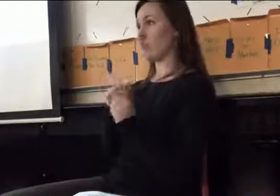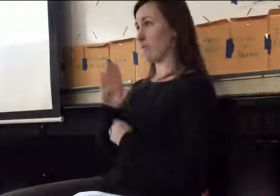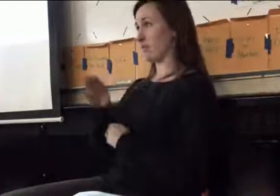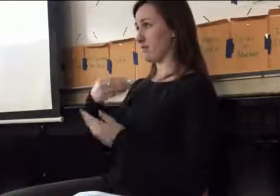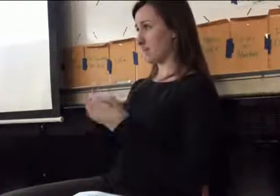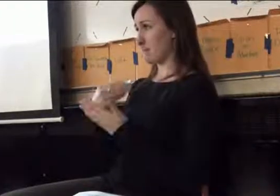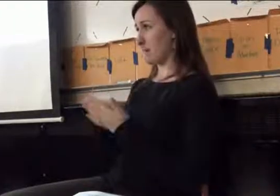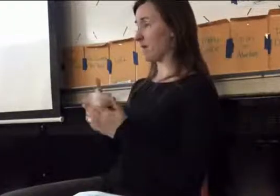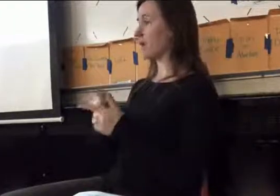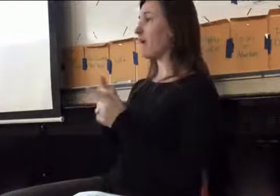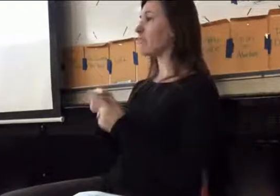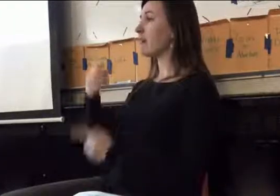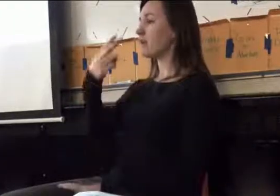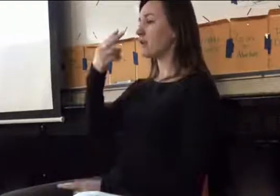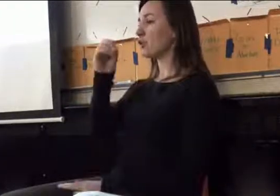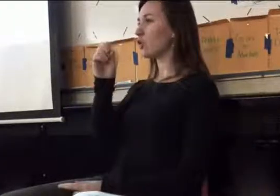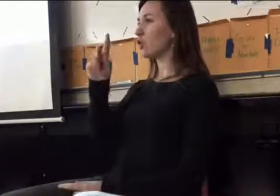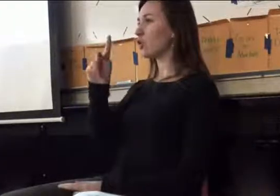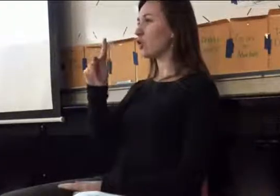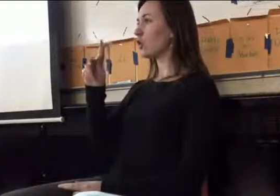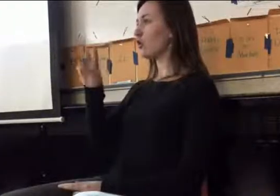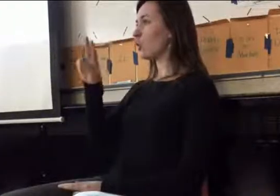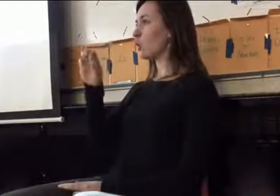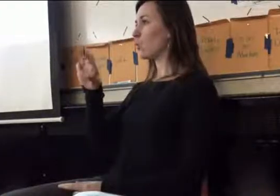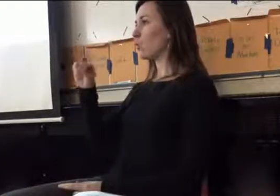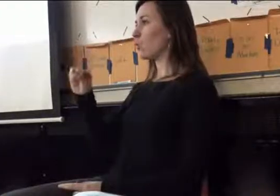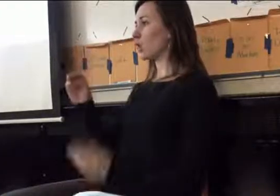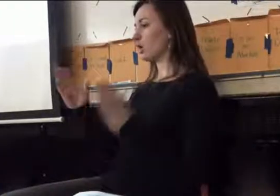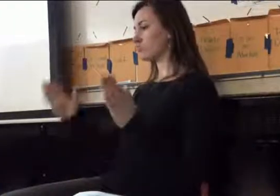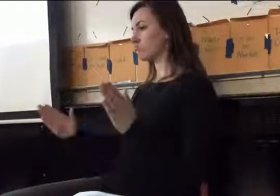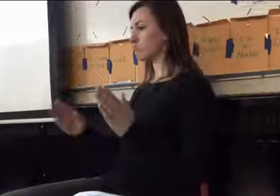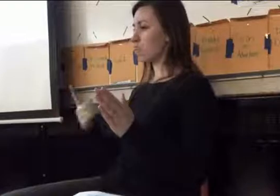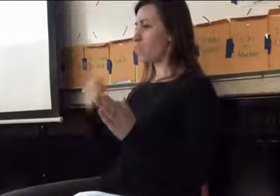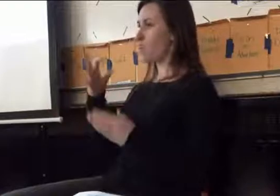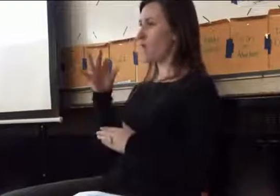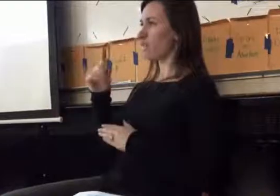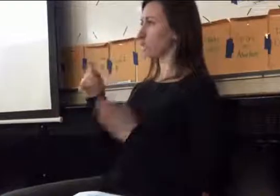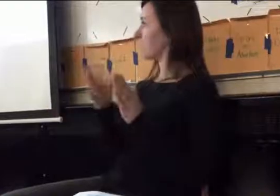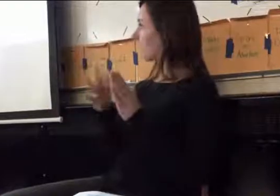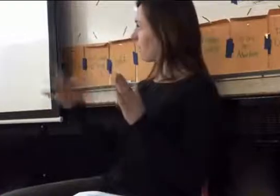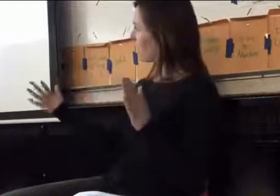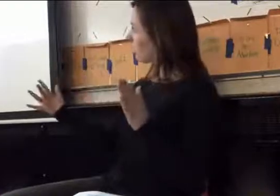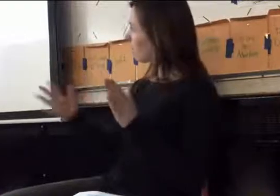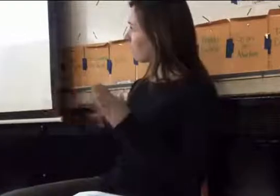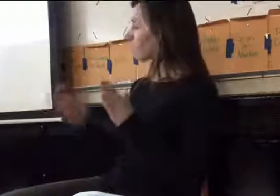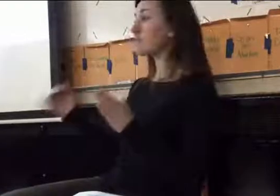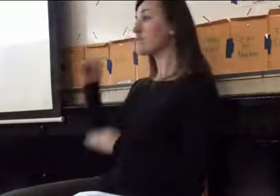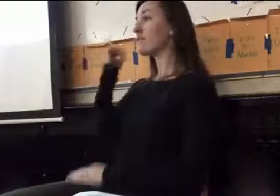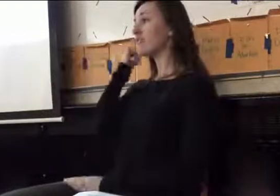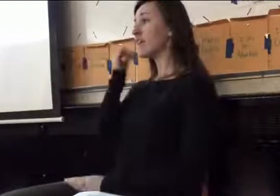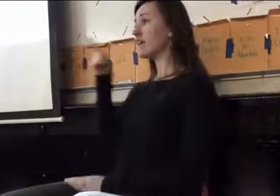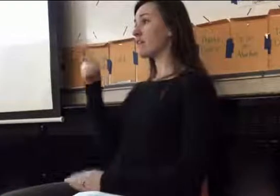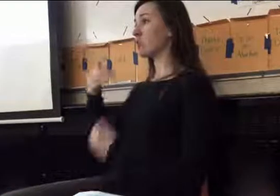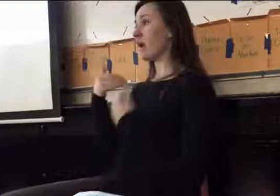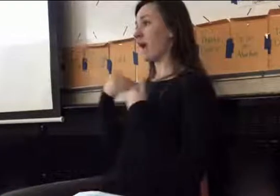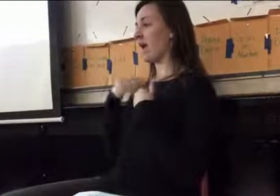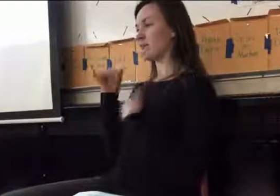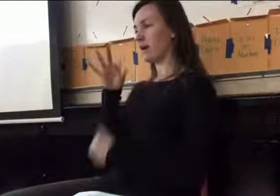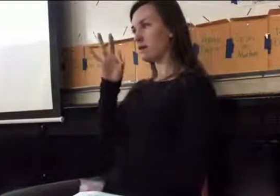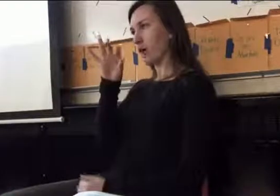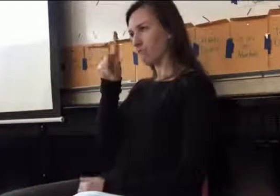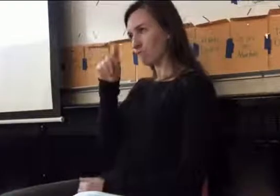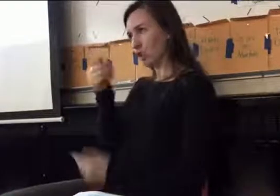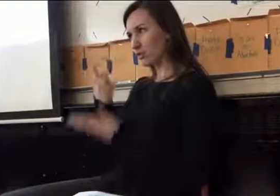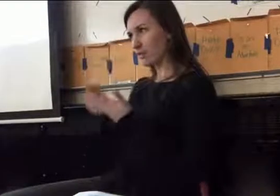his money. Now, hookworms are anywhere between 1 foot and 3 feet long. If you have a foot thing or a gross thing, I